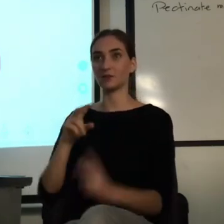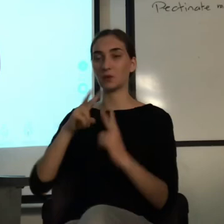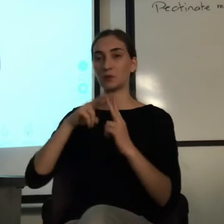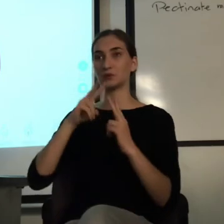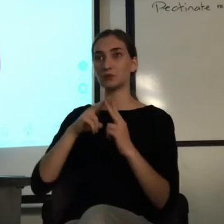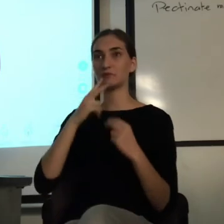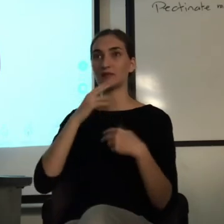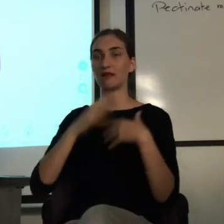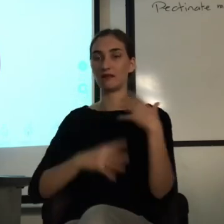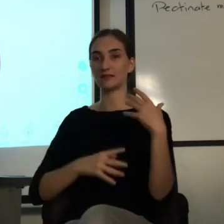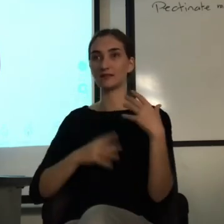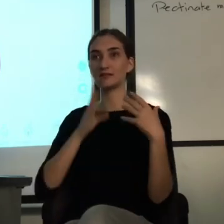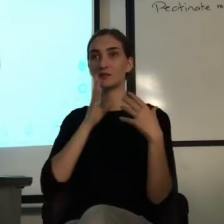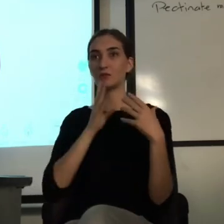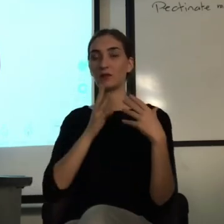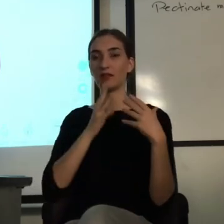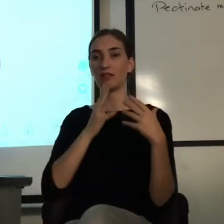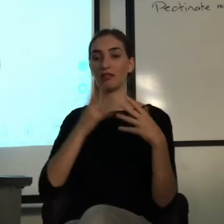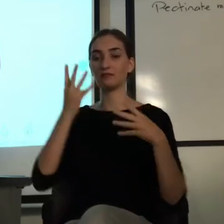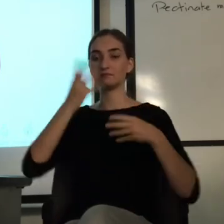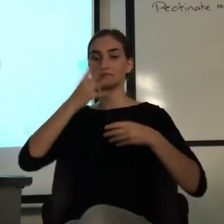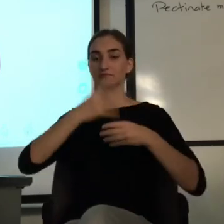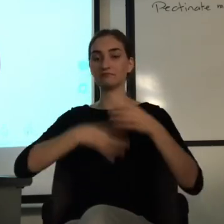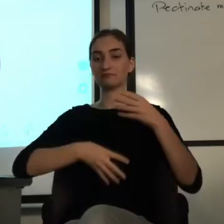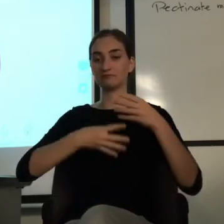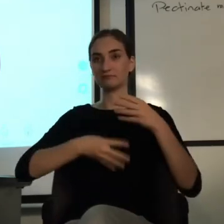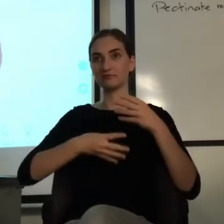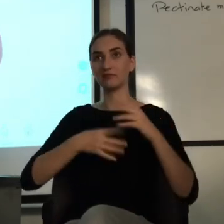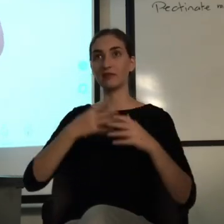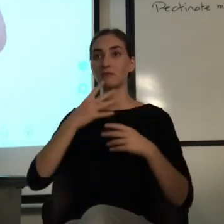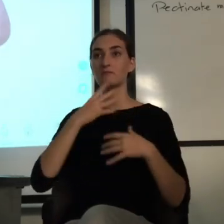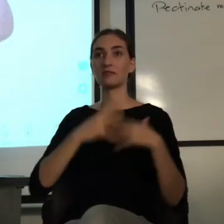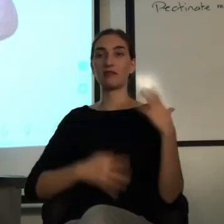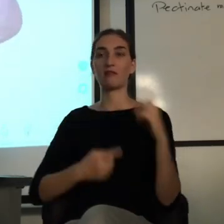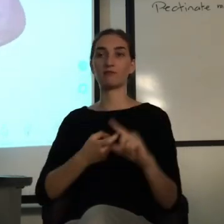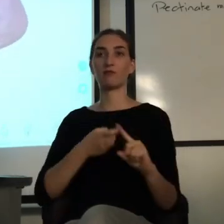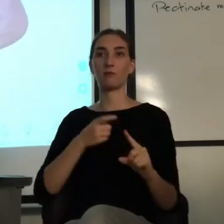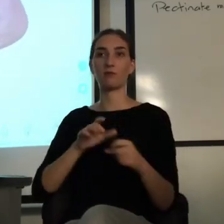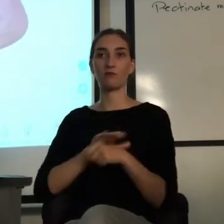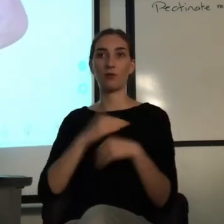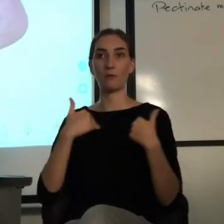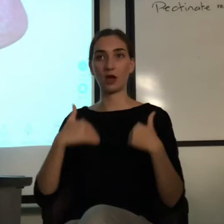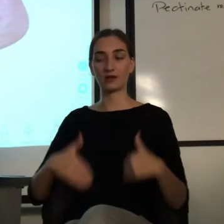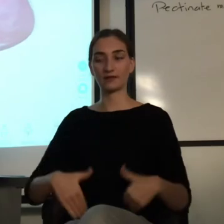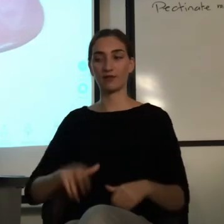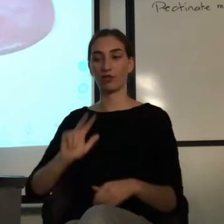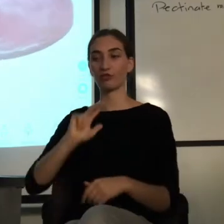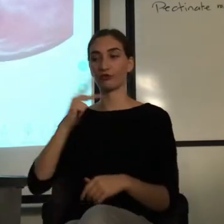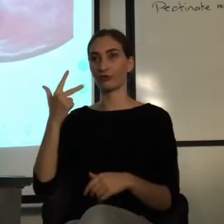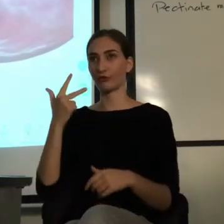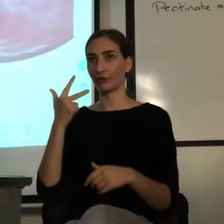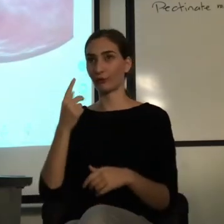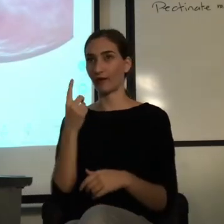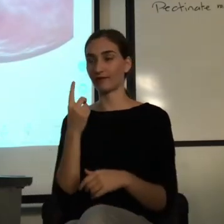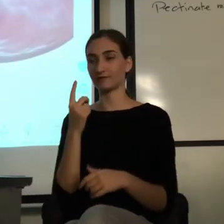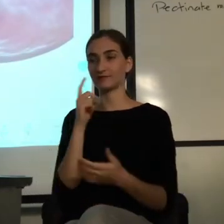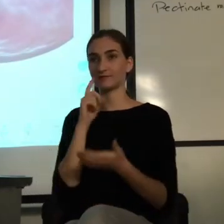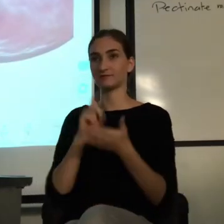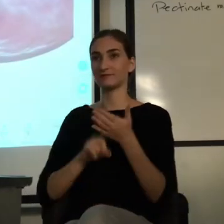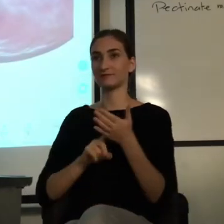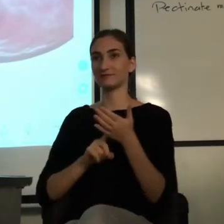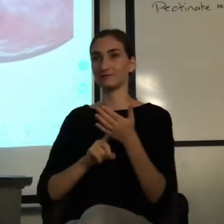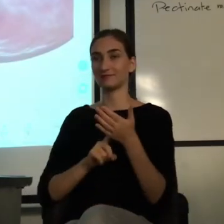blood to this chamber from the whole body. There's a third structure in there. Now, do you see that hole? It's wide open